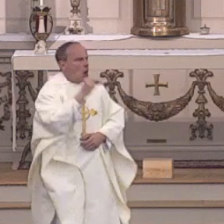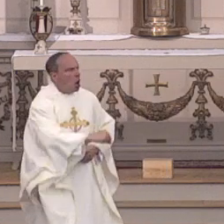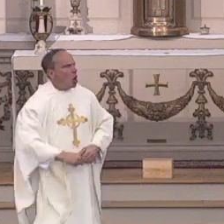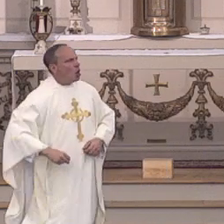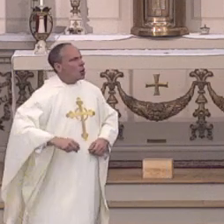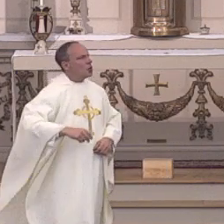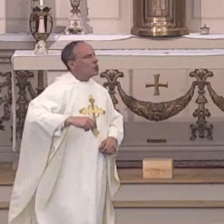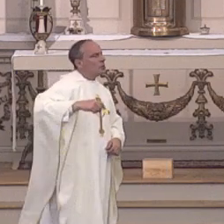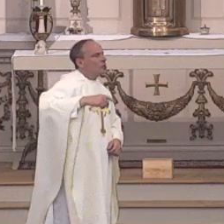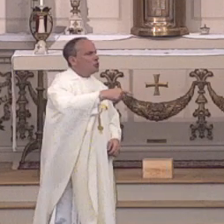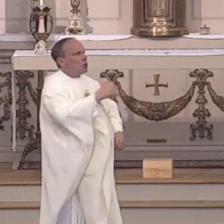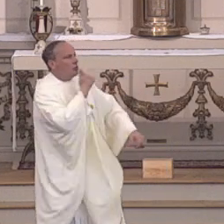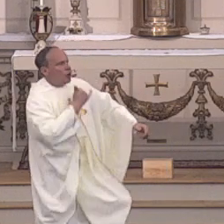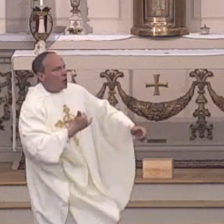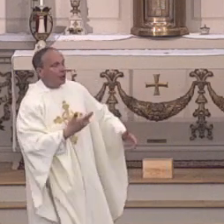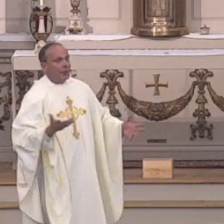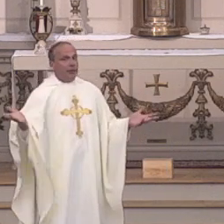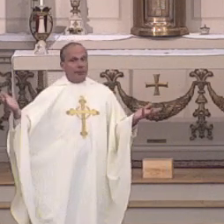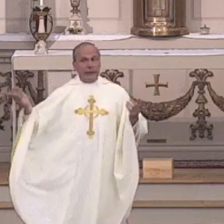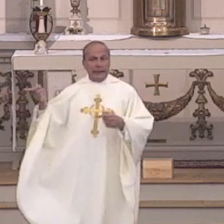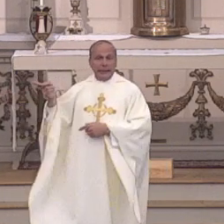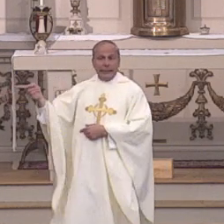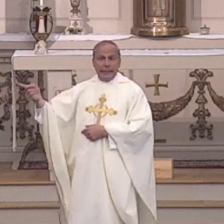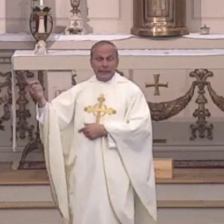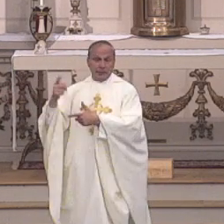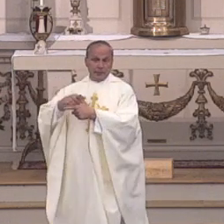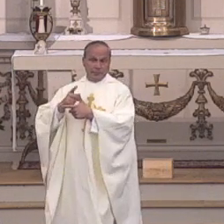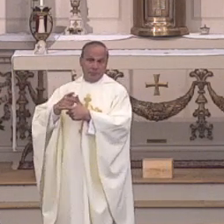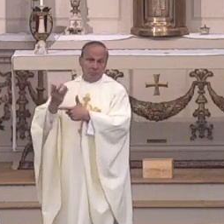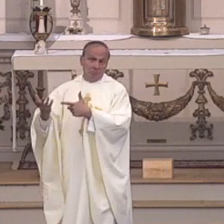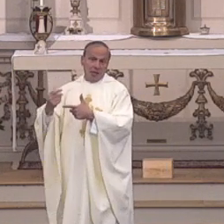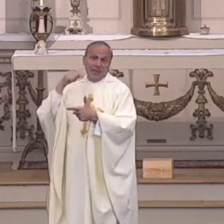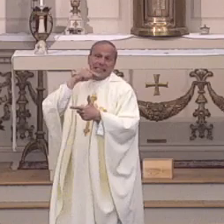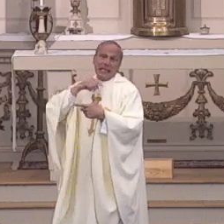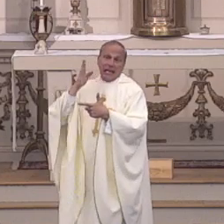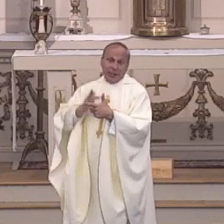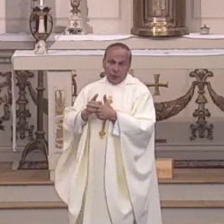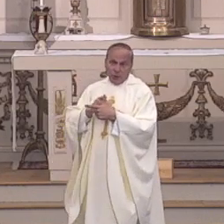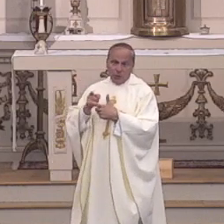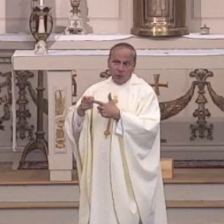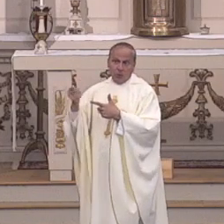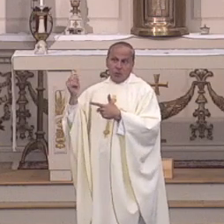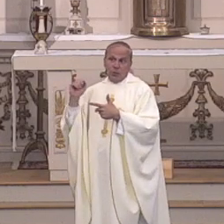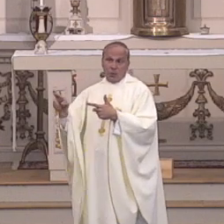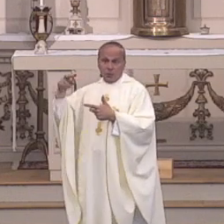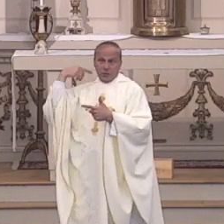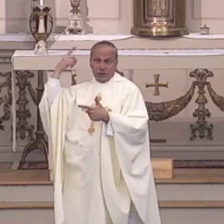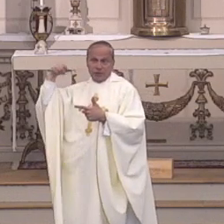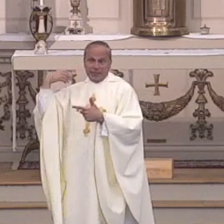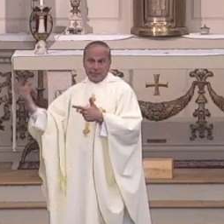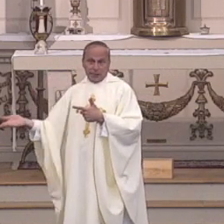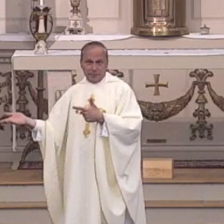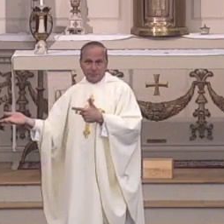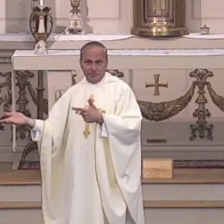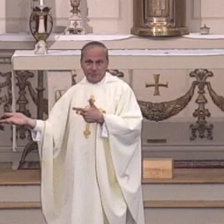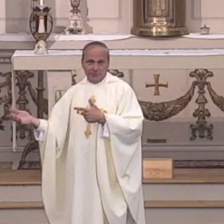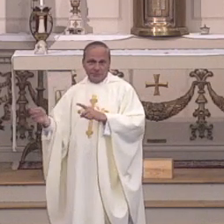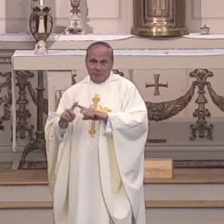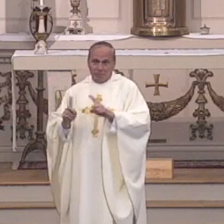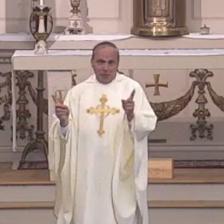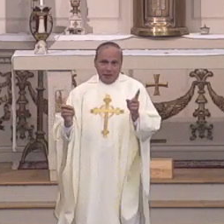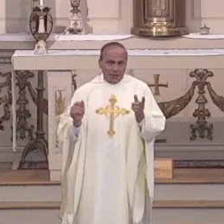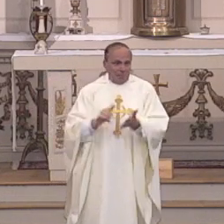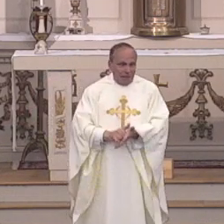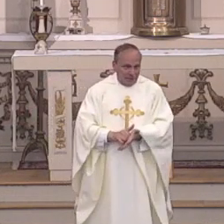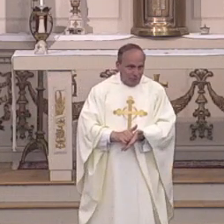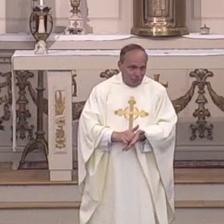breathe air, not water. And if that person then went on to say, well, no, you're wrong, my cousin does breathe water, they're either a liar